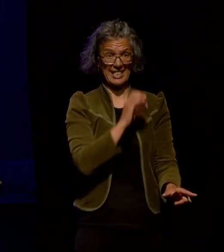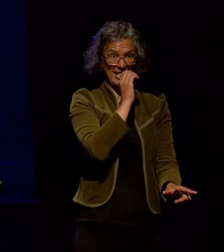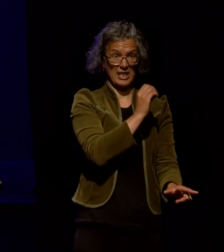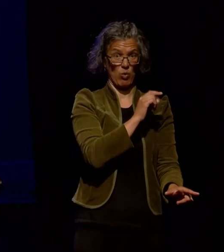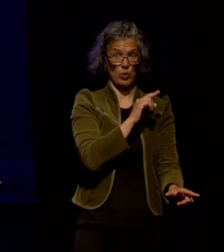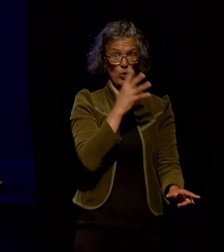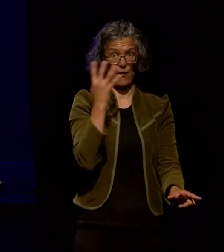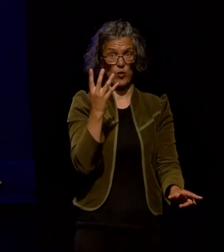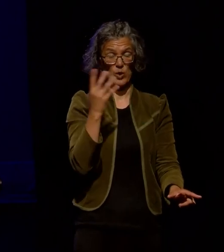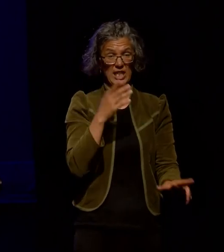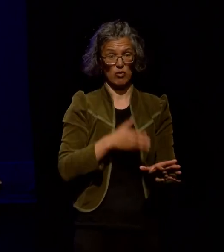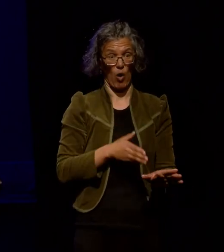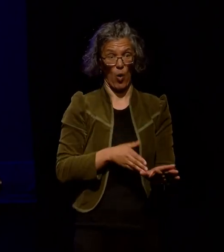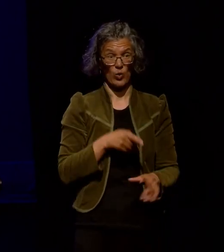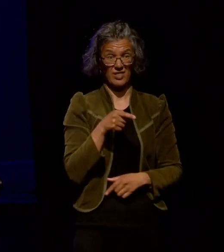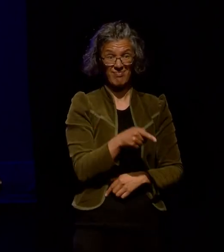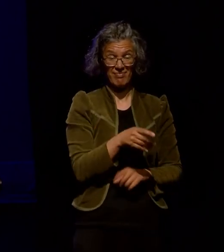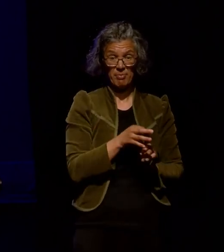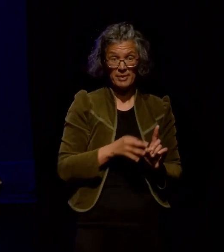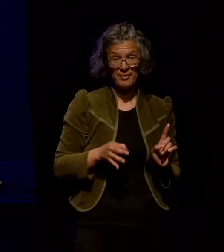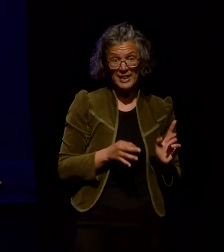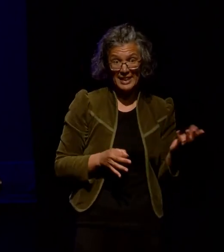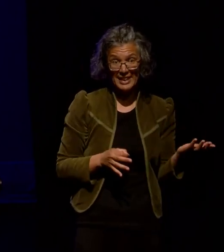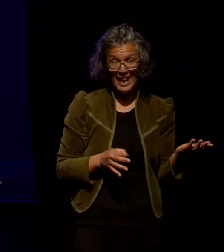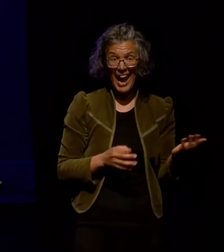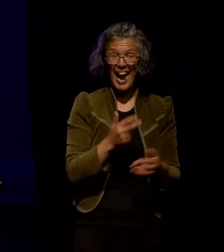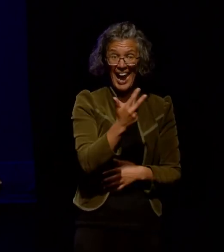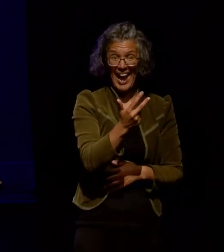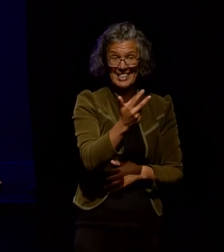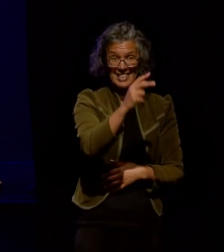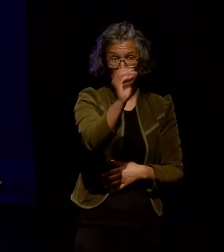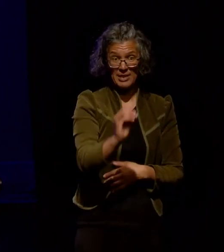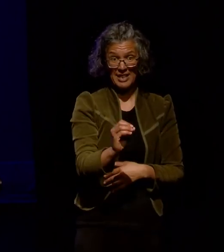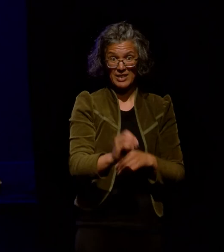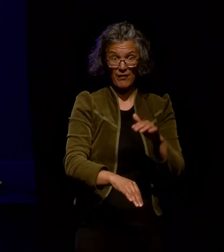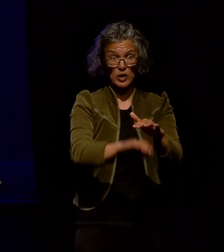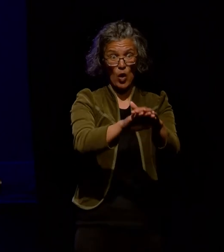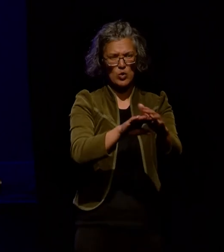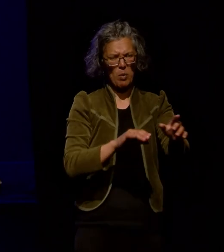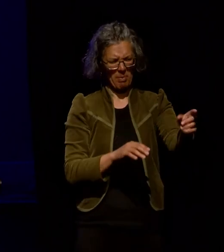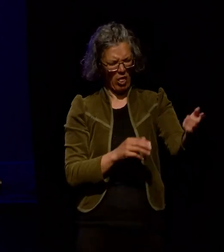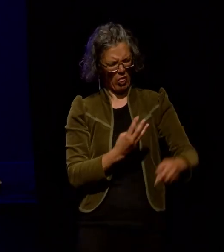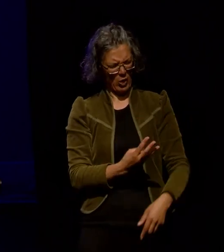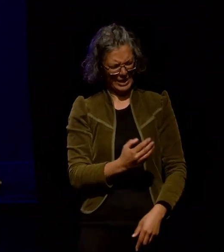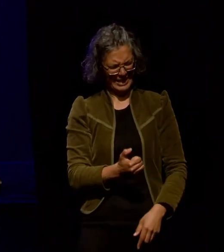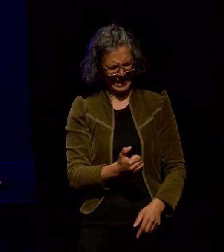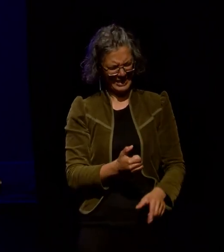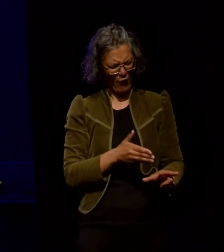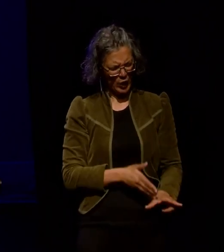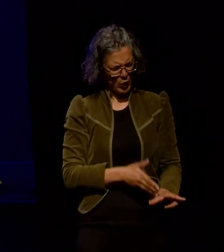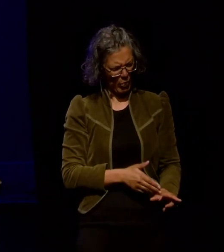0 to 14-year-olds. I think this is huge. 8% of the total population, but 36% of the youth. As a